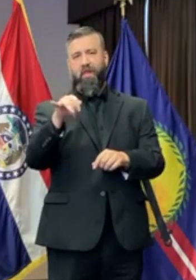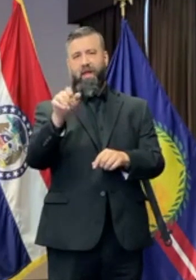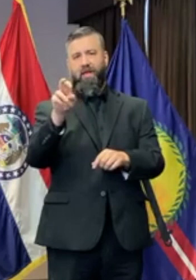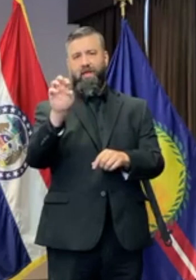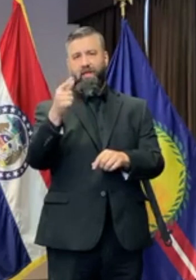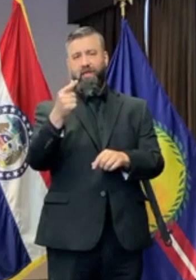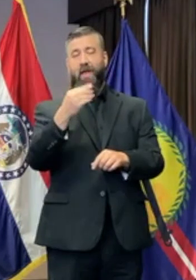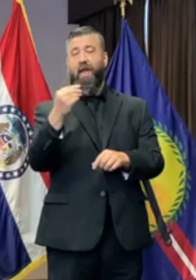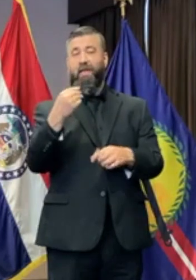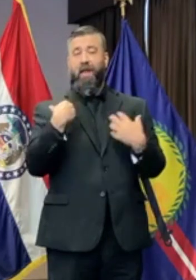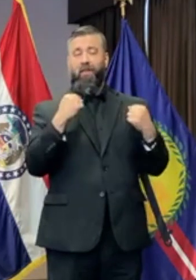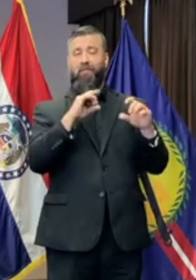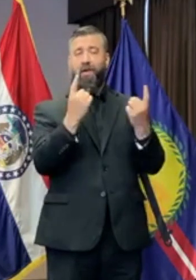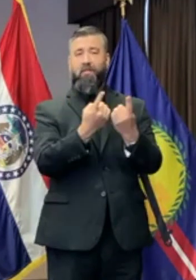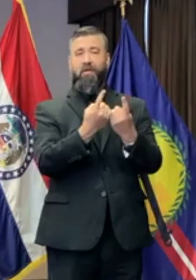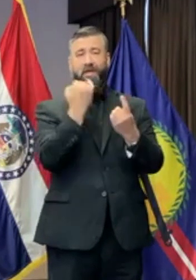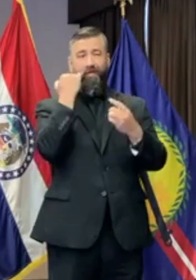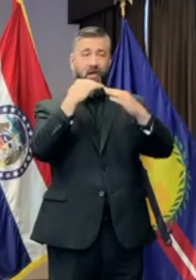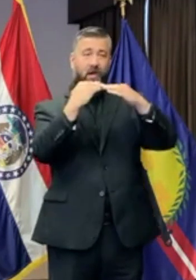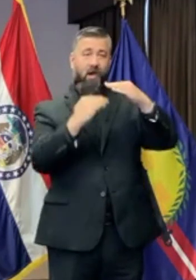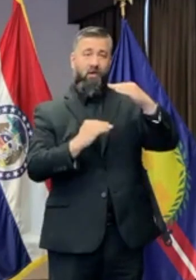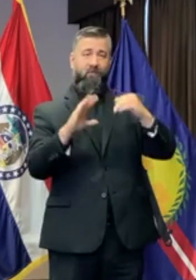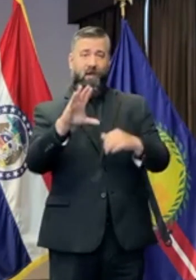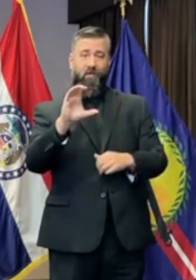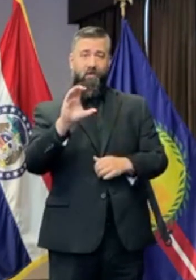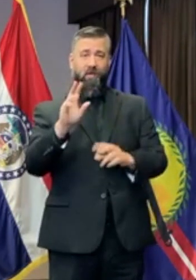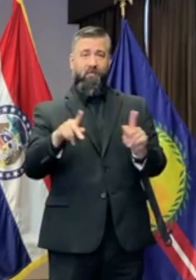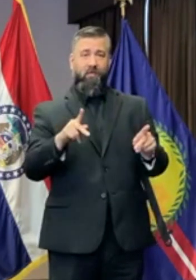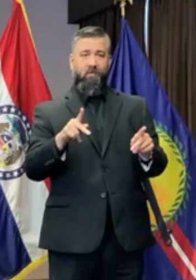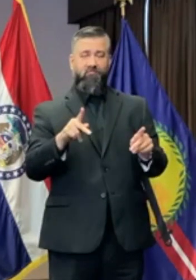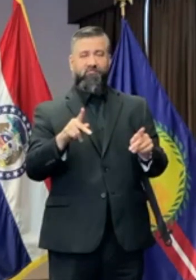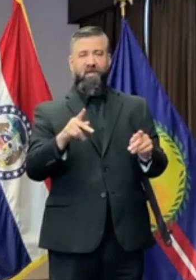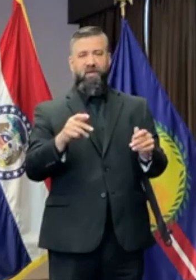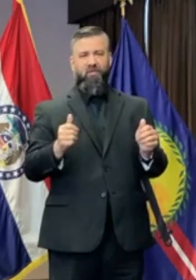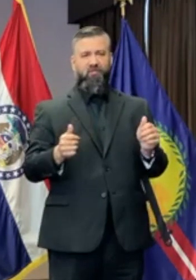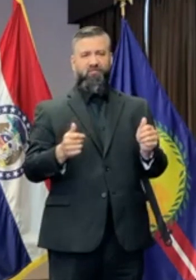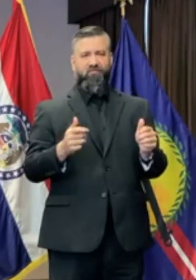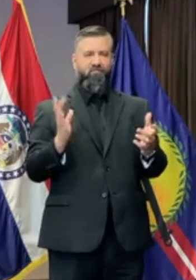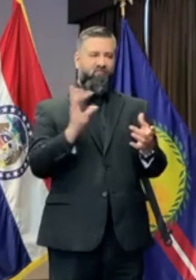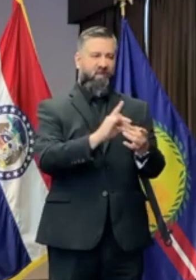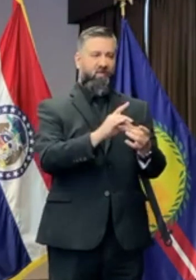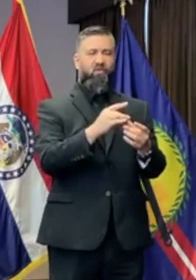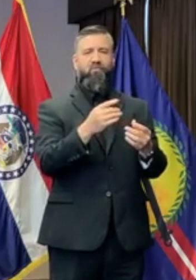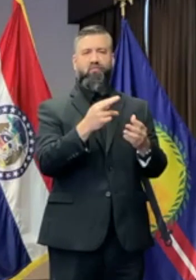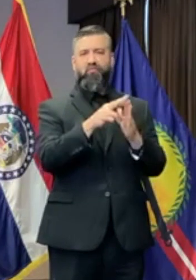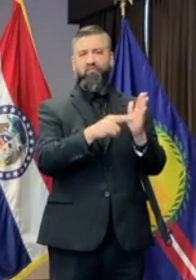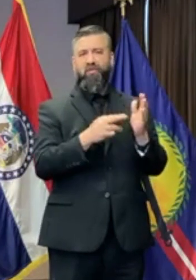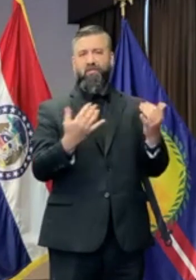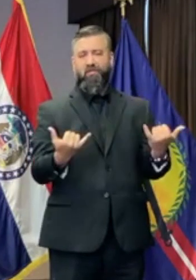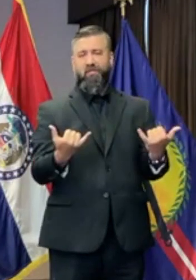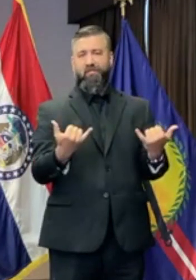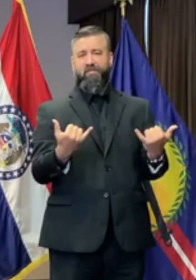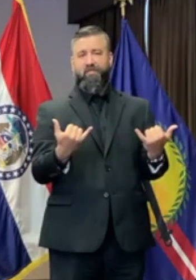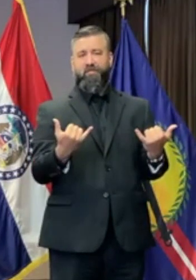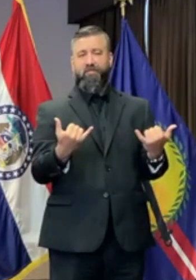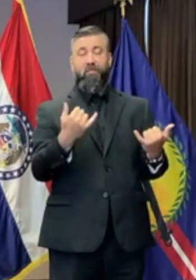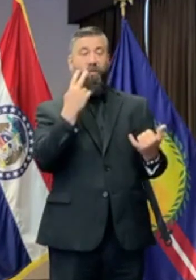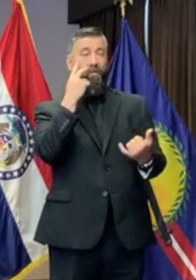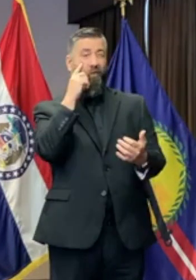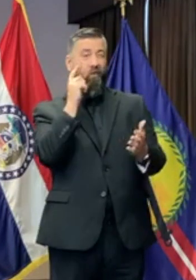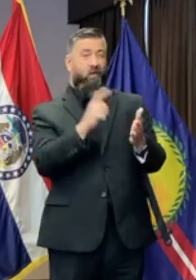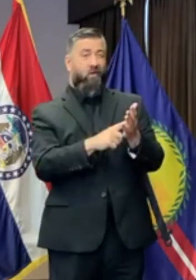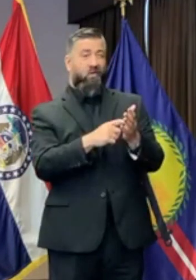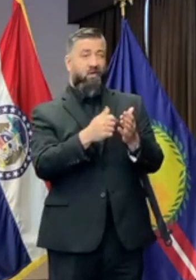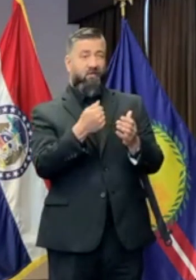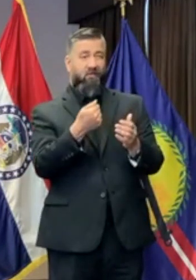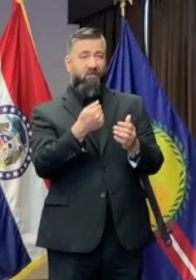department. If it's an under 500 event, then they would fall under the current guidelines. What we've seen in the past next